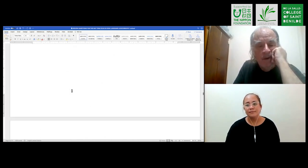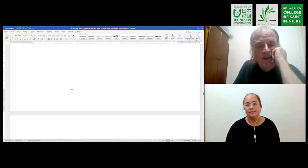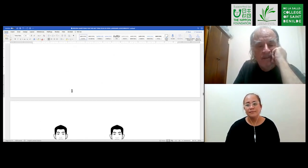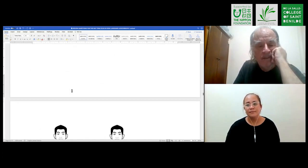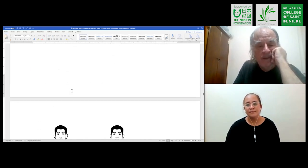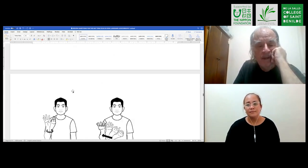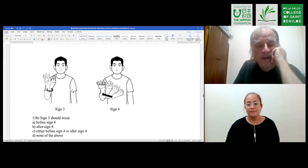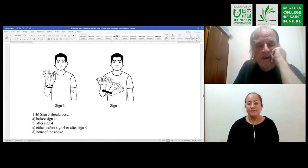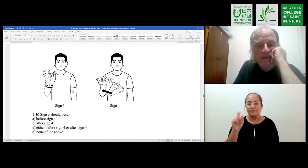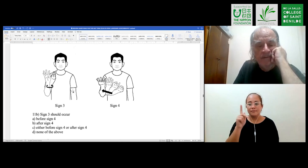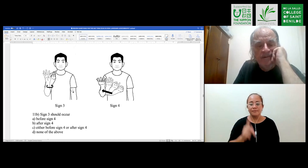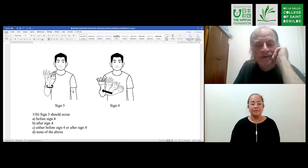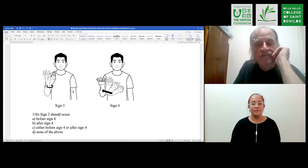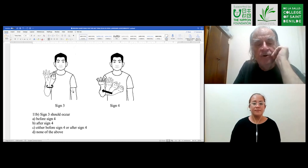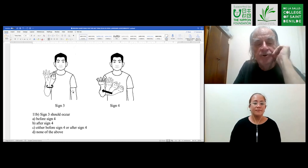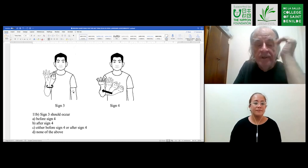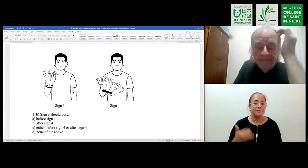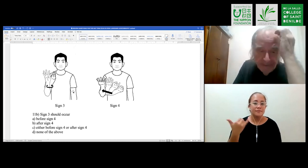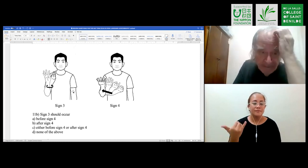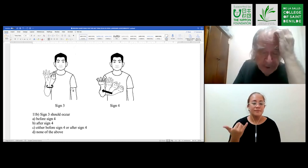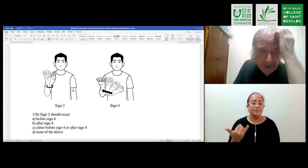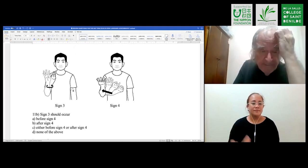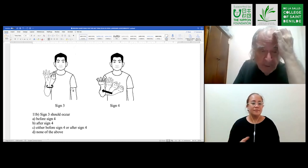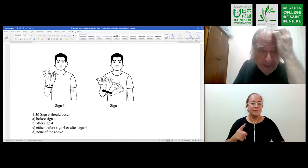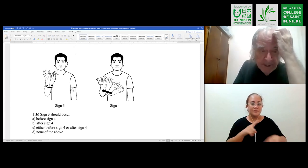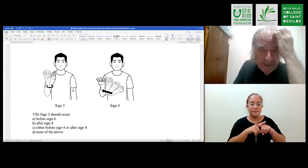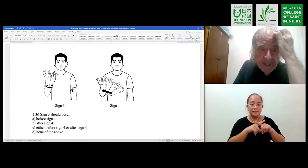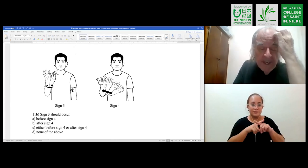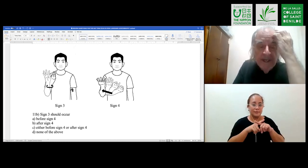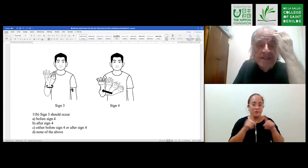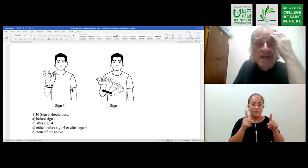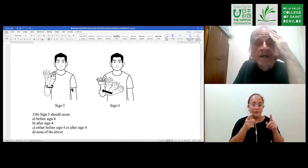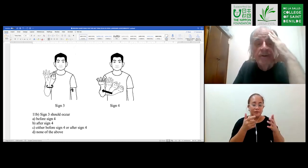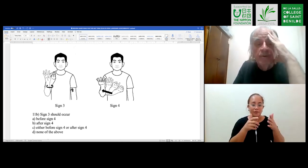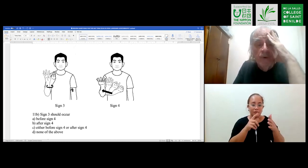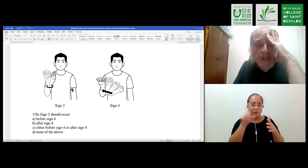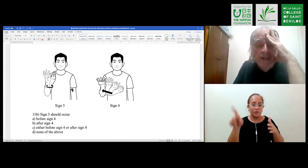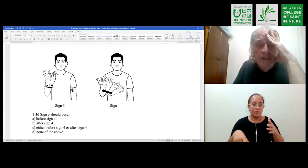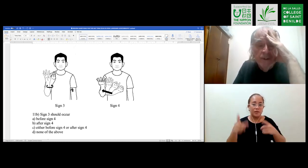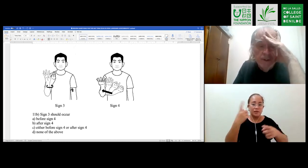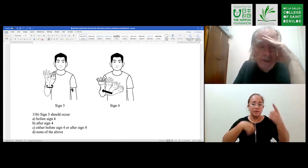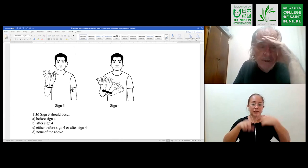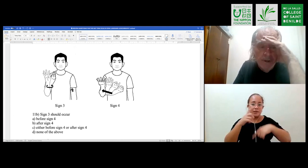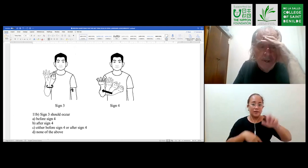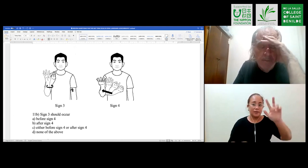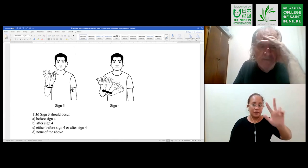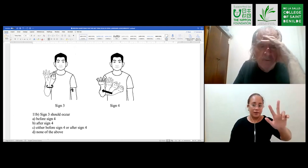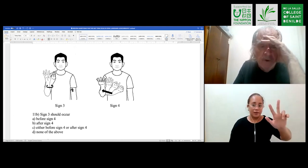Okay, now a different version of the question. Sign 3 should occur before